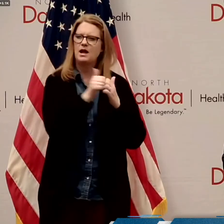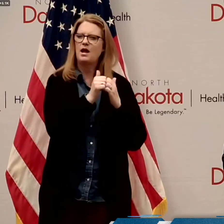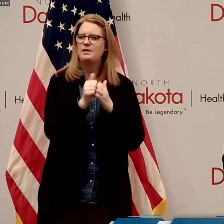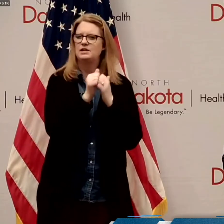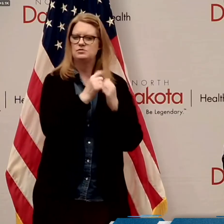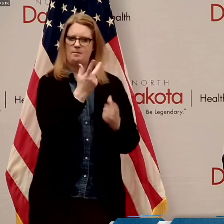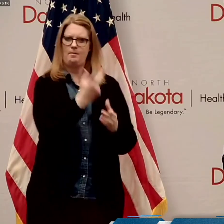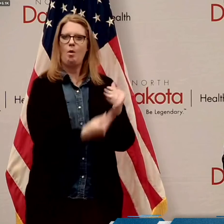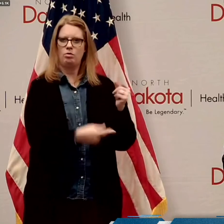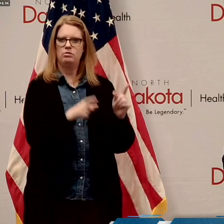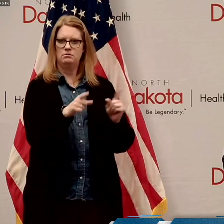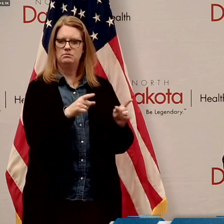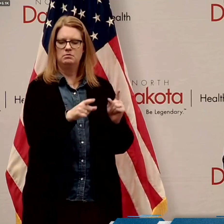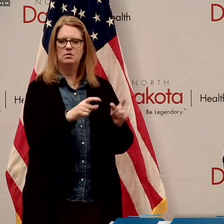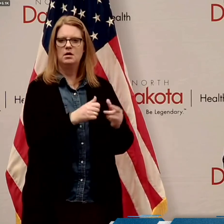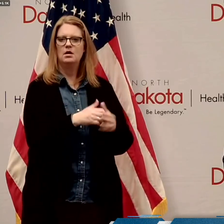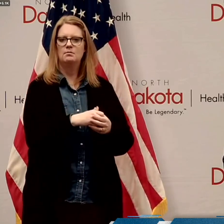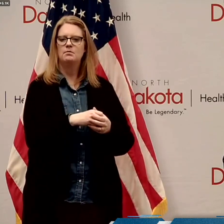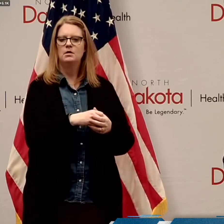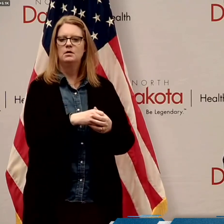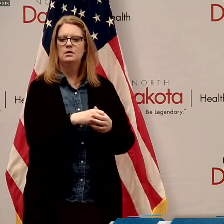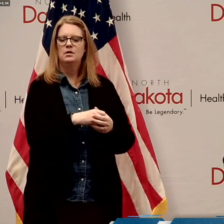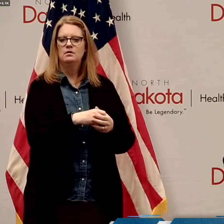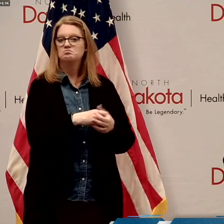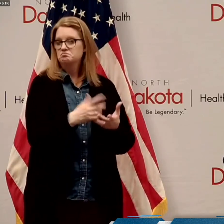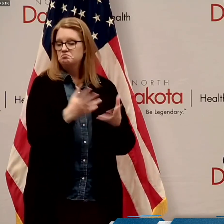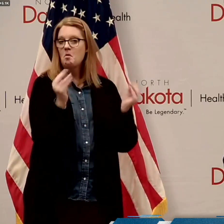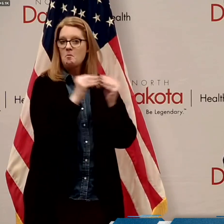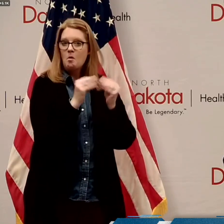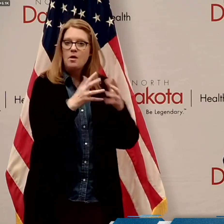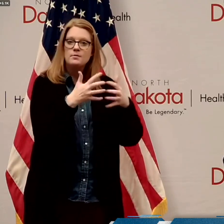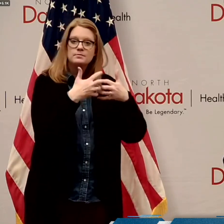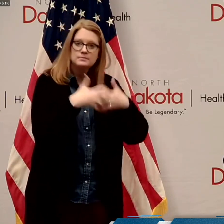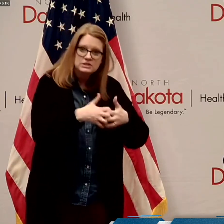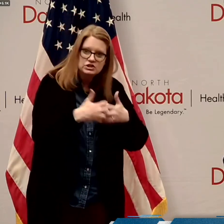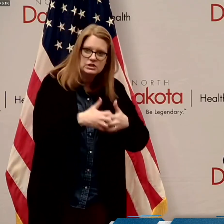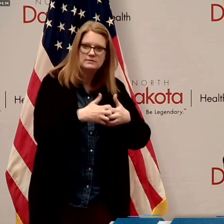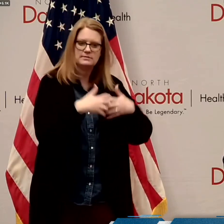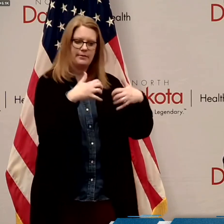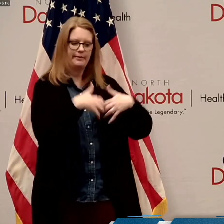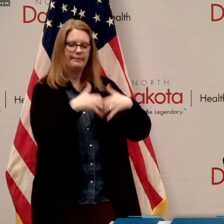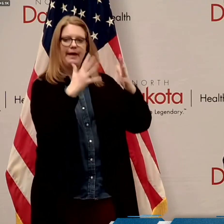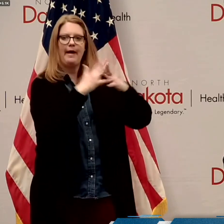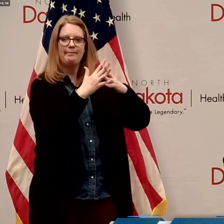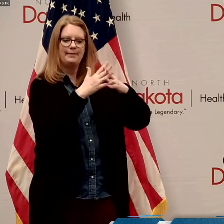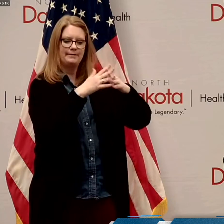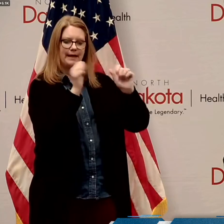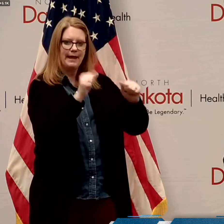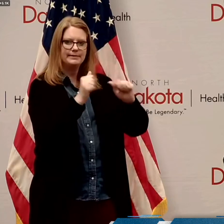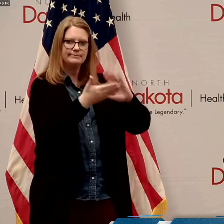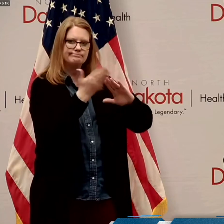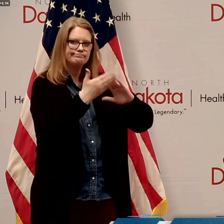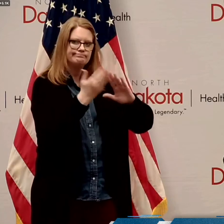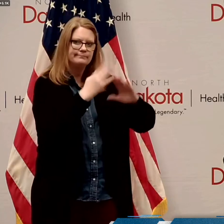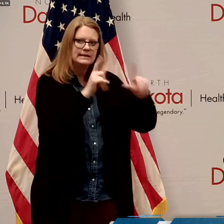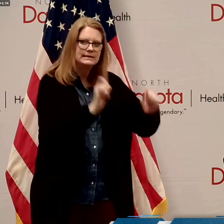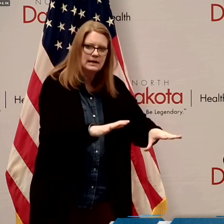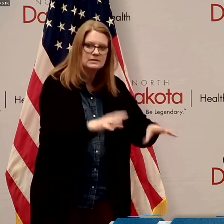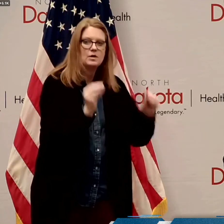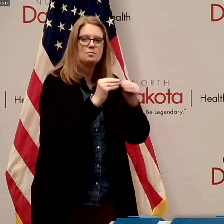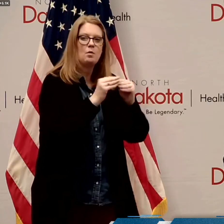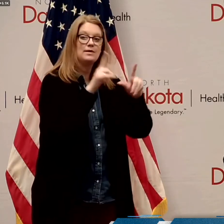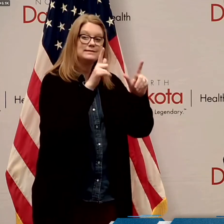above. And we do have more machines that are coming online, and so we'll have more actual testing